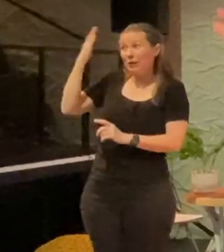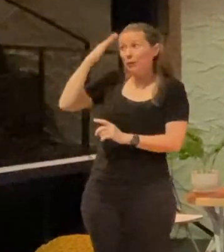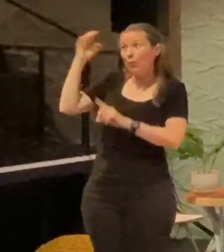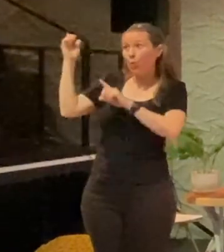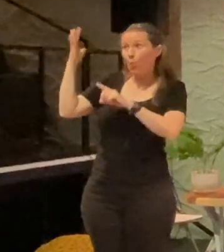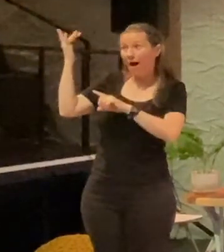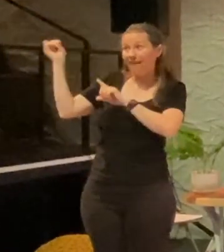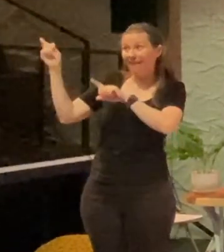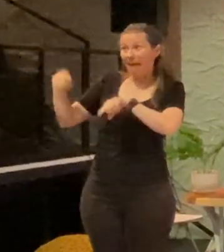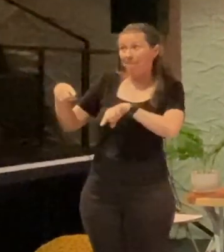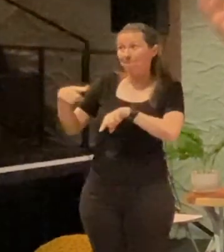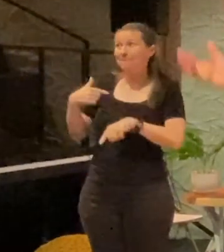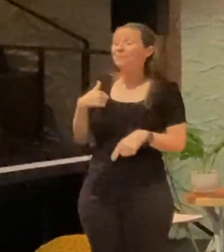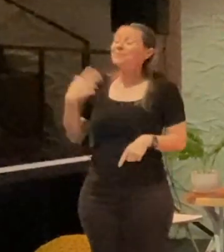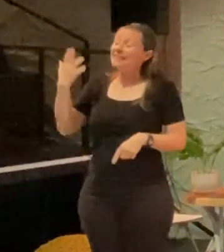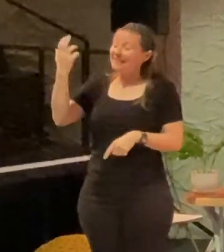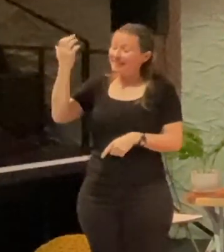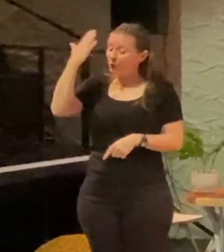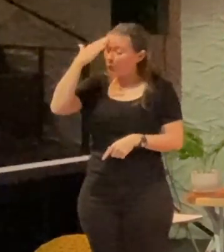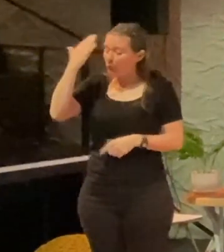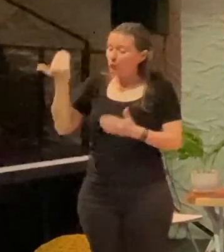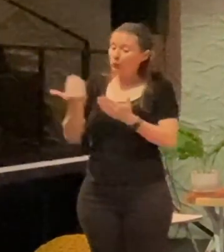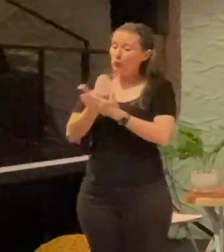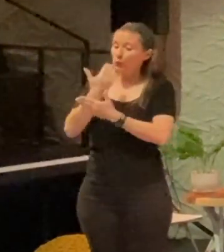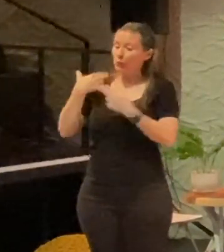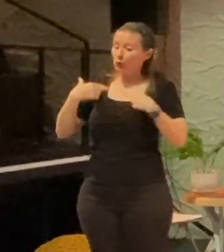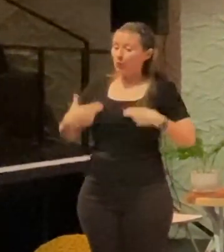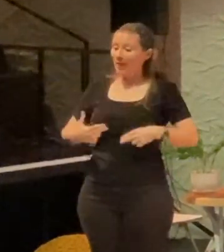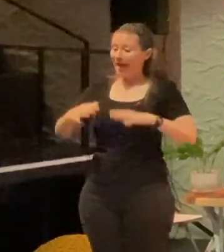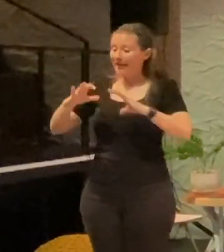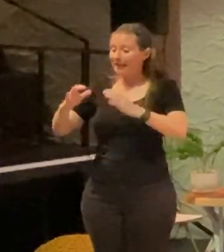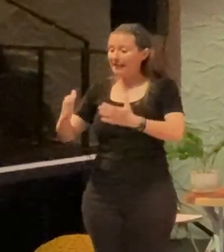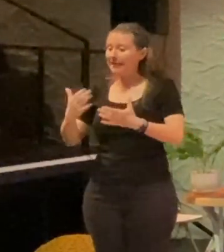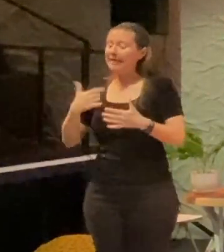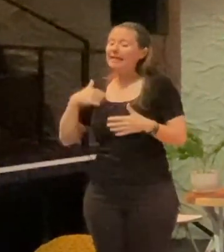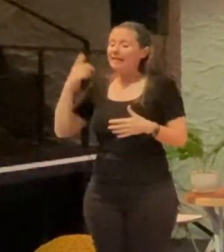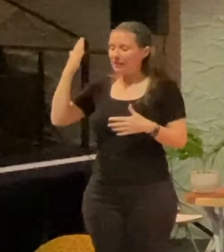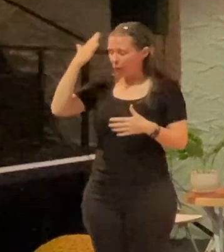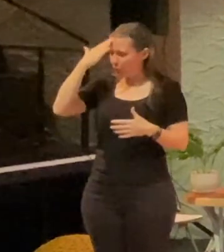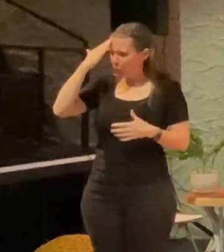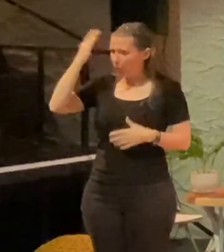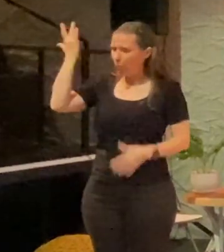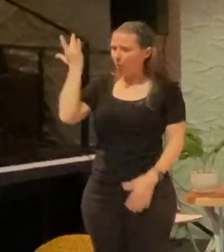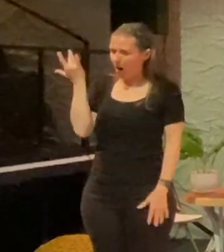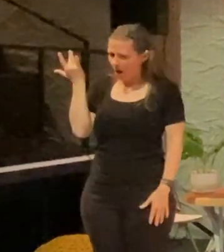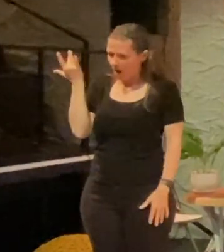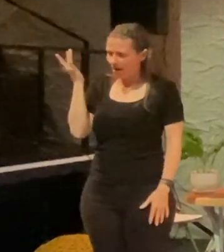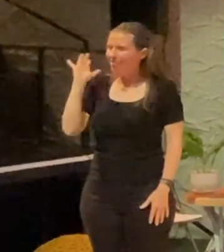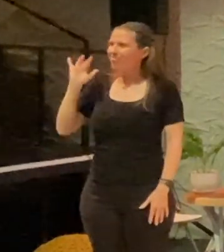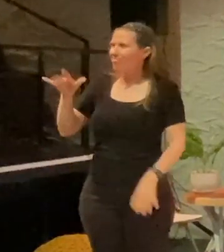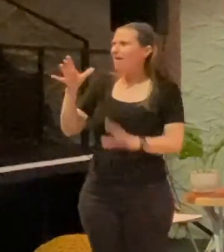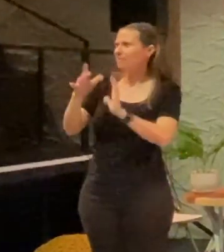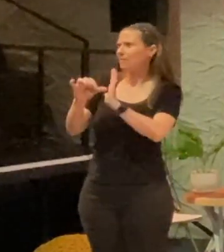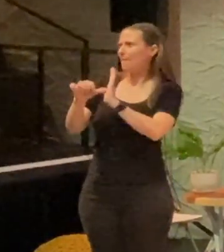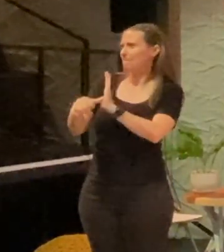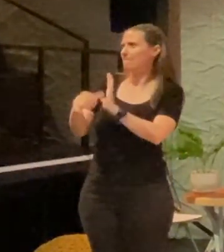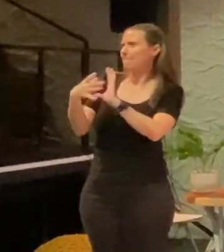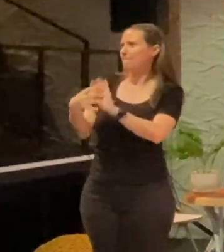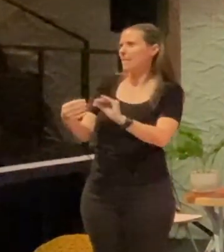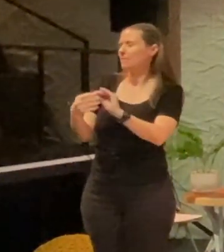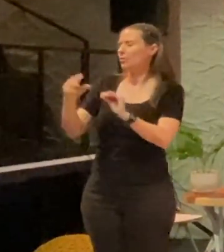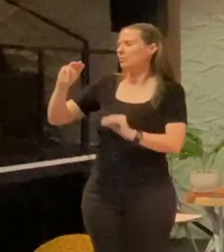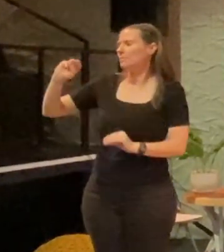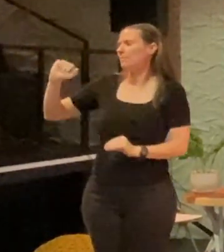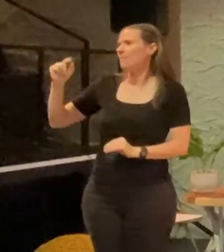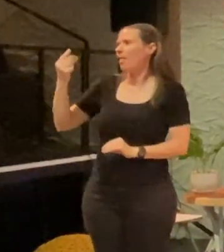was starting in new humanity. He knew how He was going to do it, but He knew why. And that's the message that Matthew's even